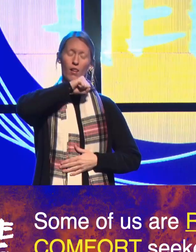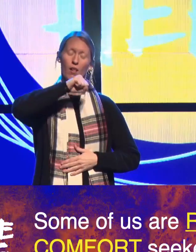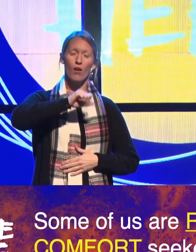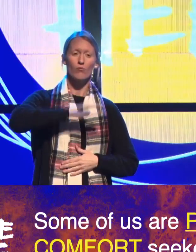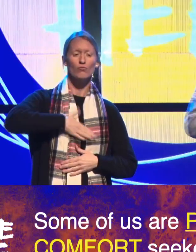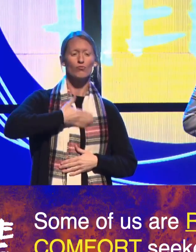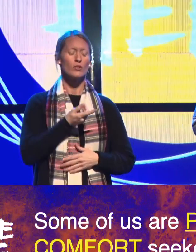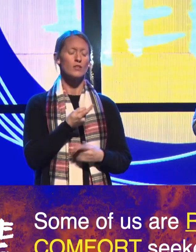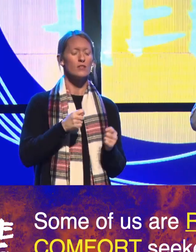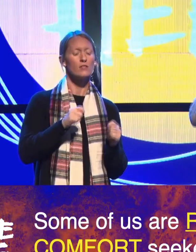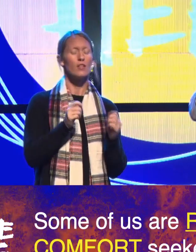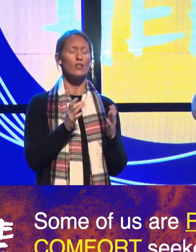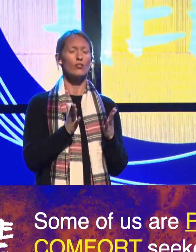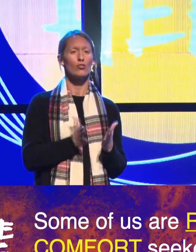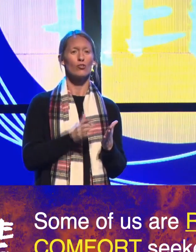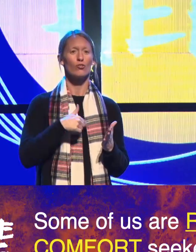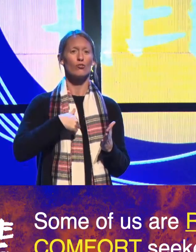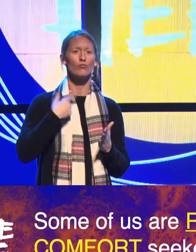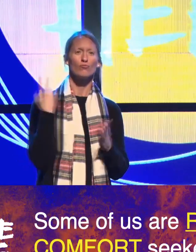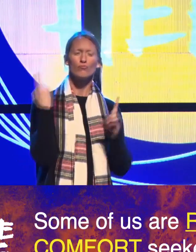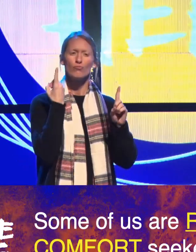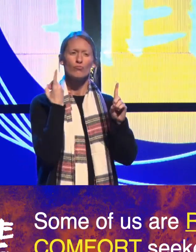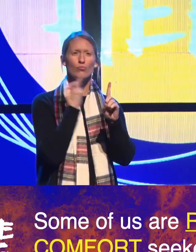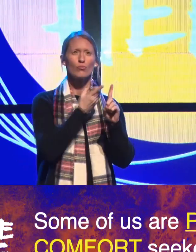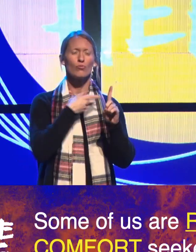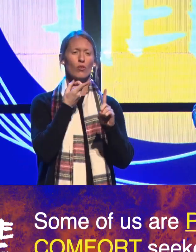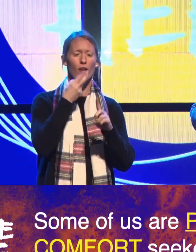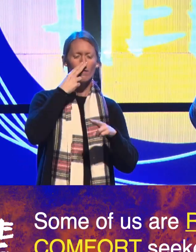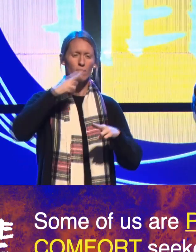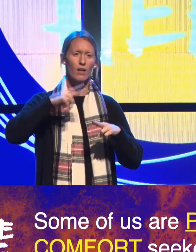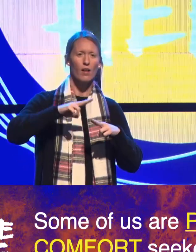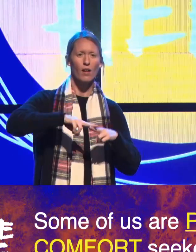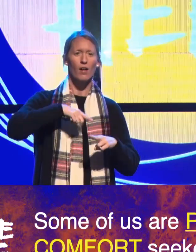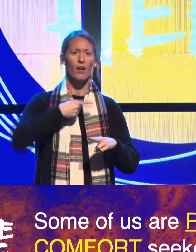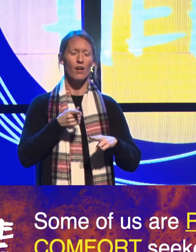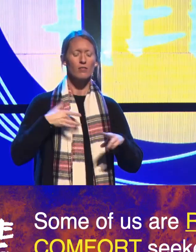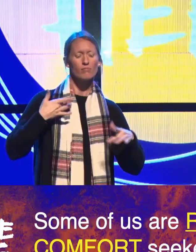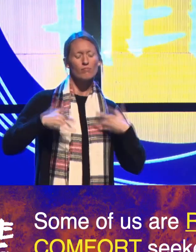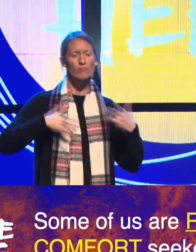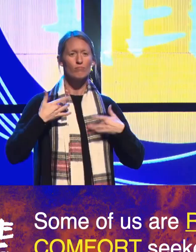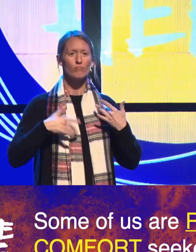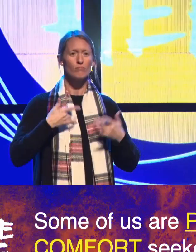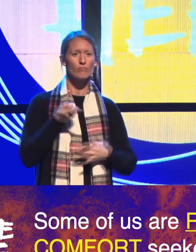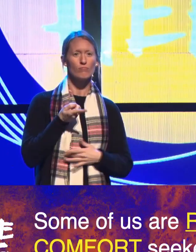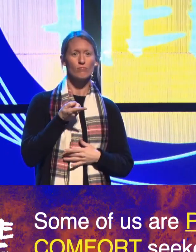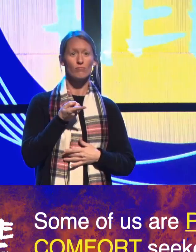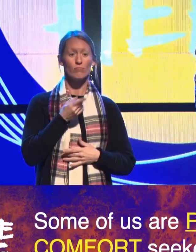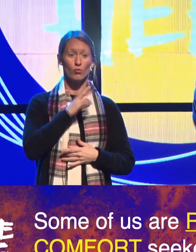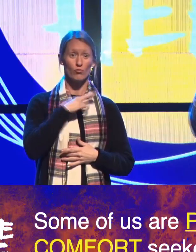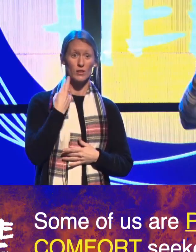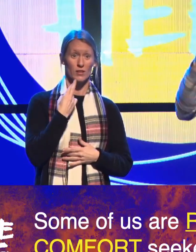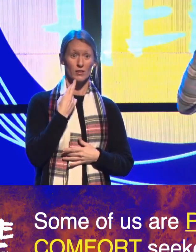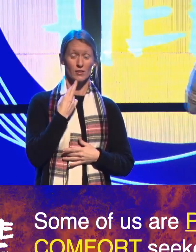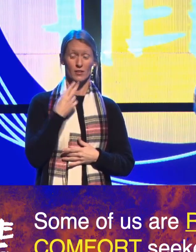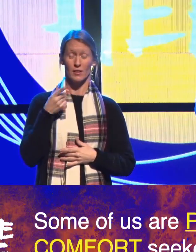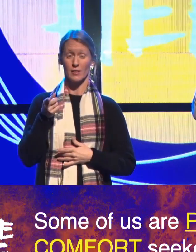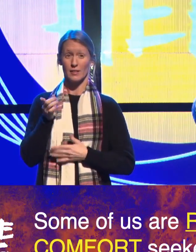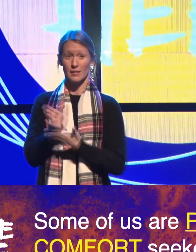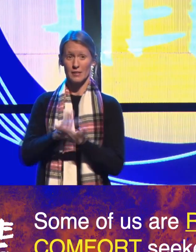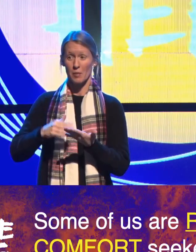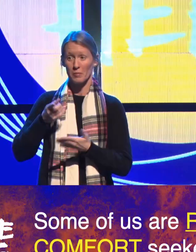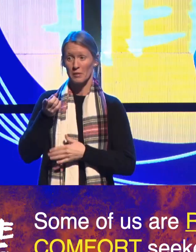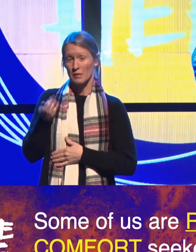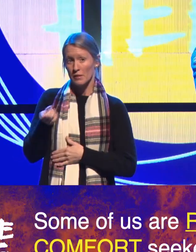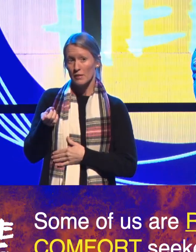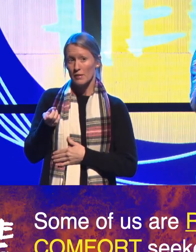like driven to live life to the fullest, no matter how risky it might be. And some of us are like, I got to figure out